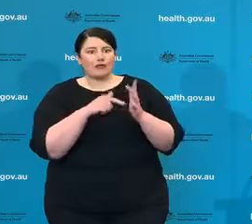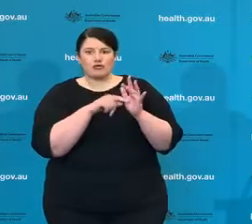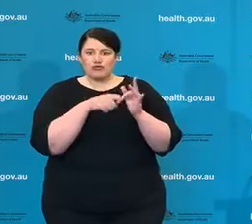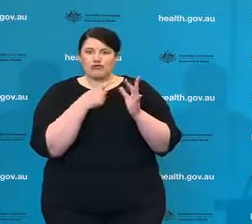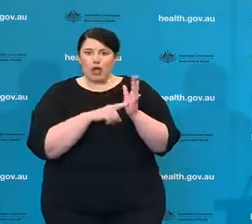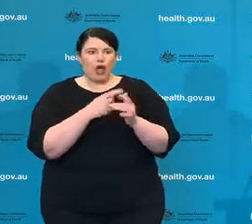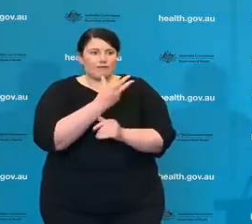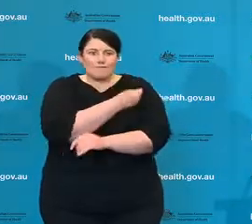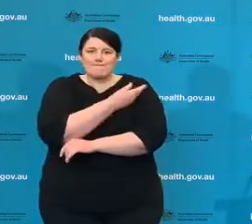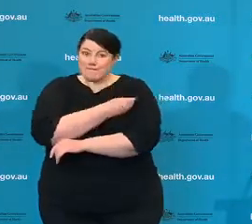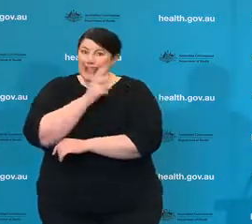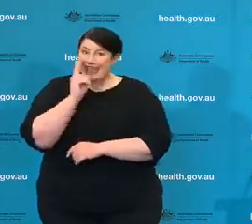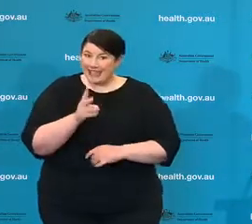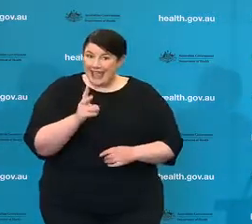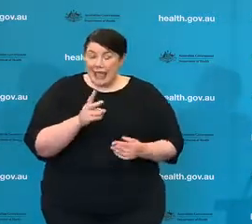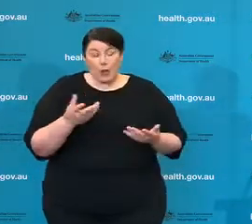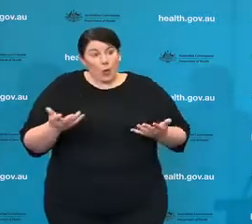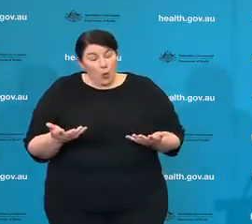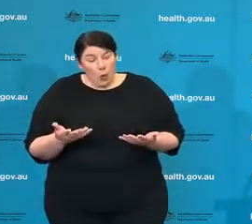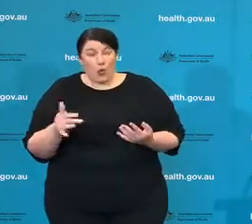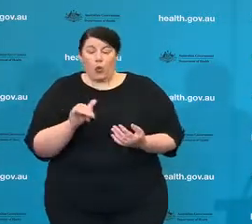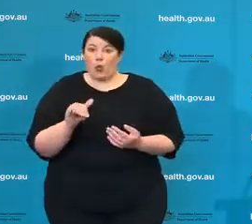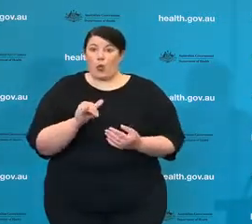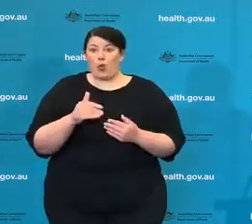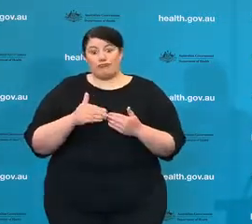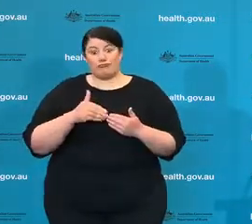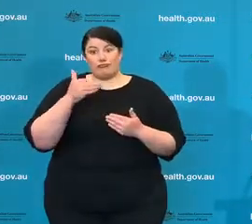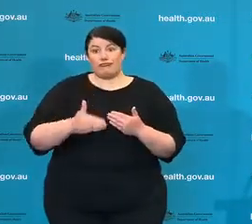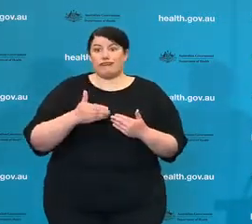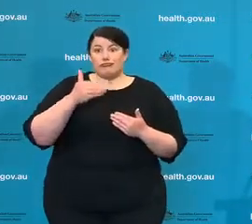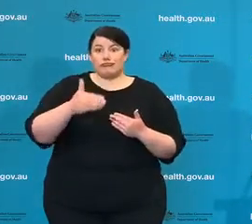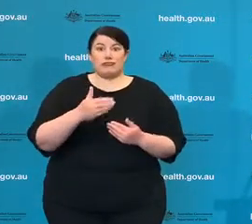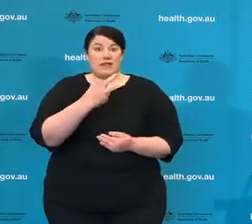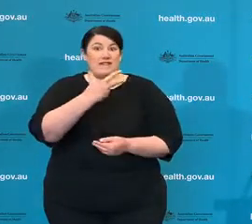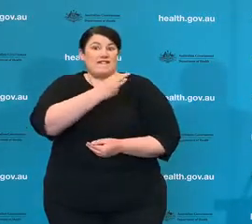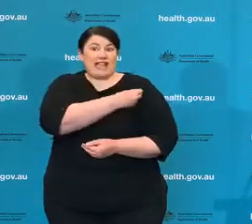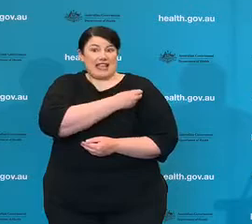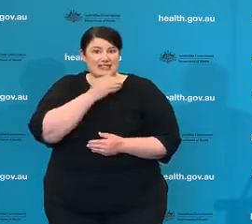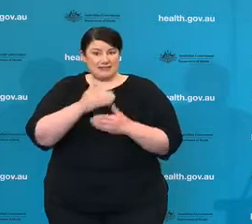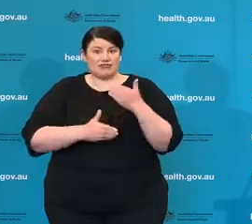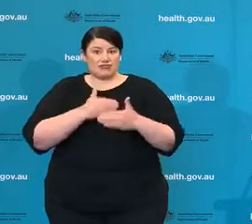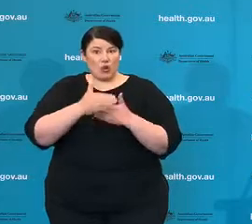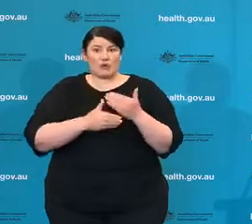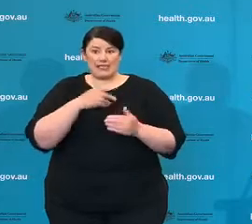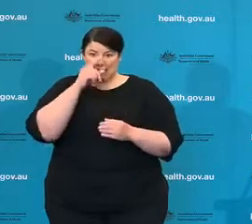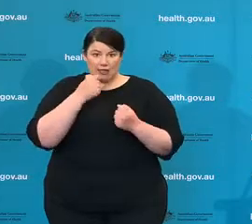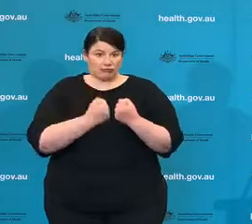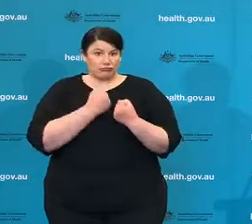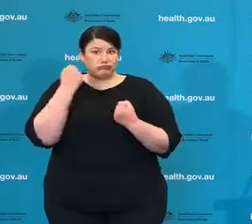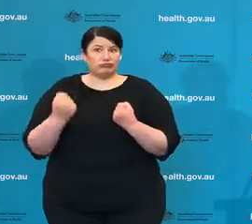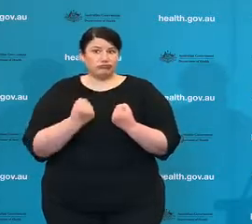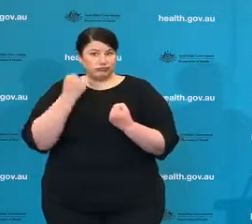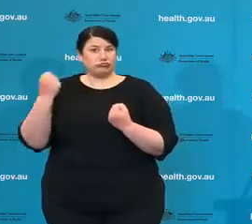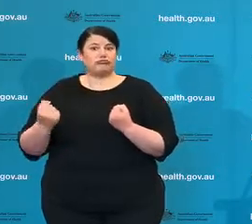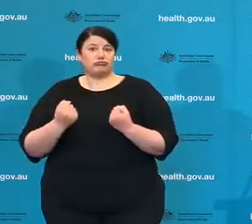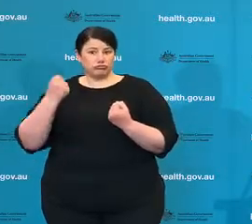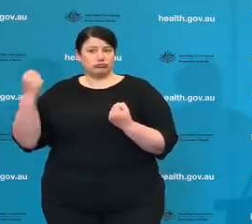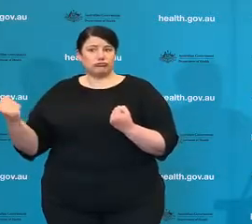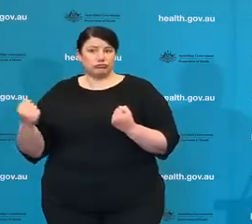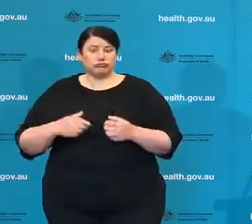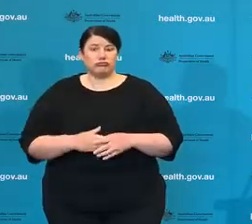equally a reminder that the vaccine development process can be fraught. At this point, we don't